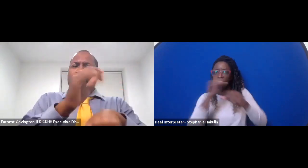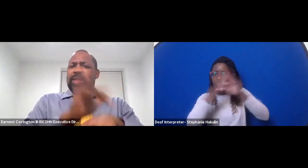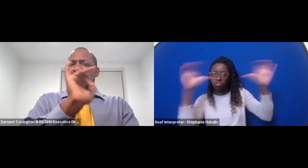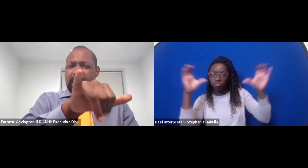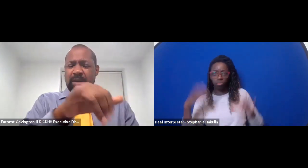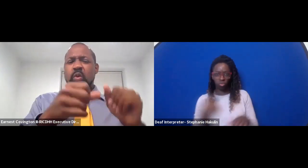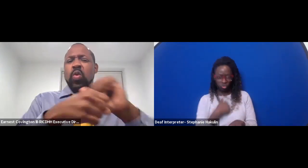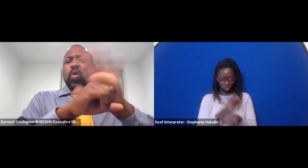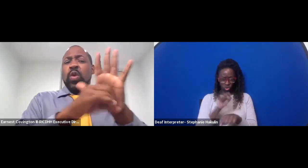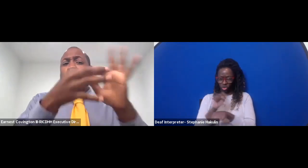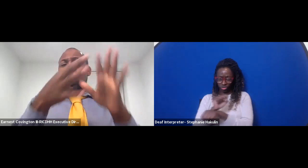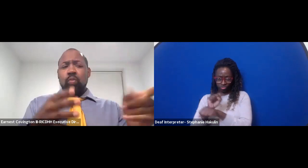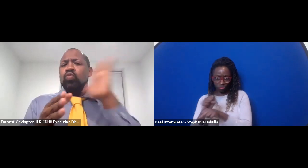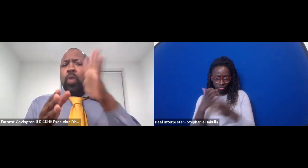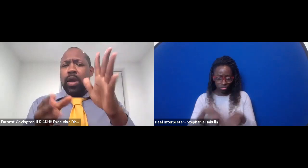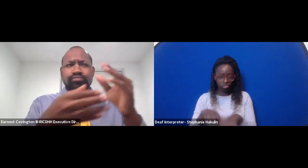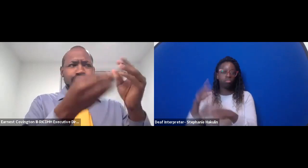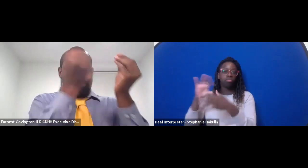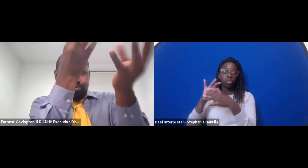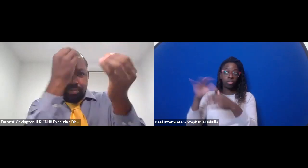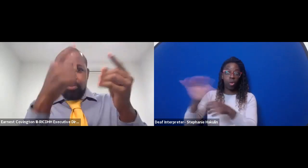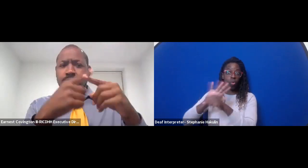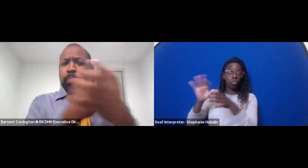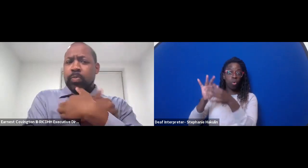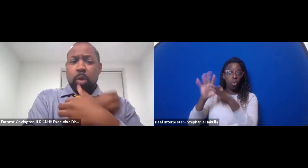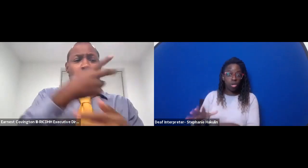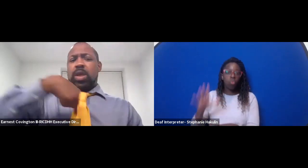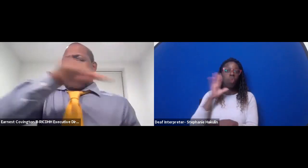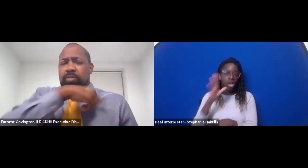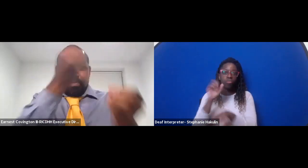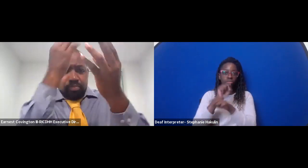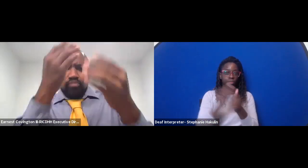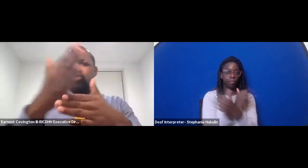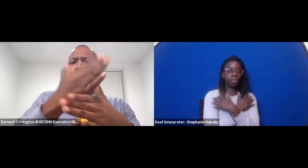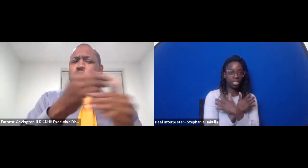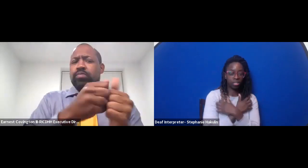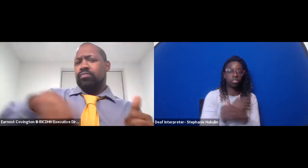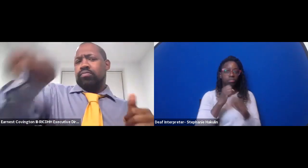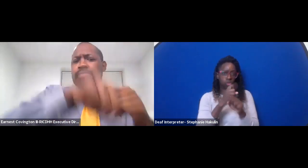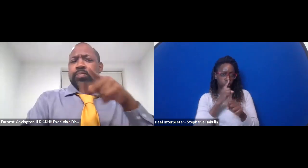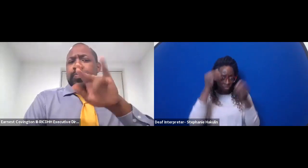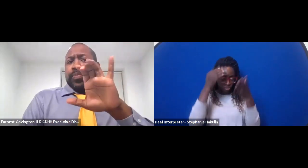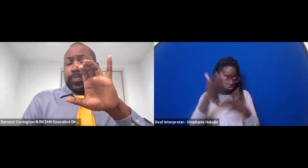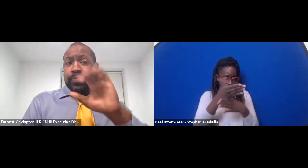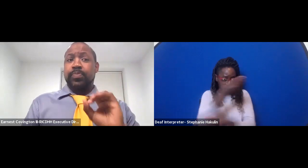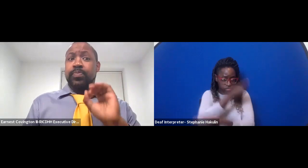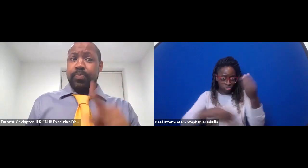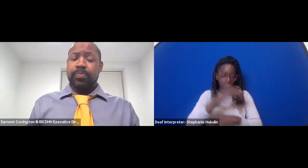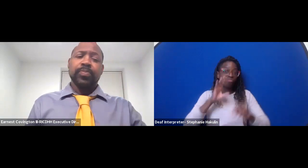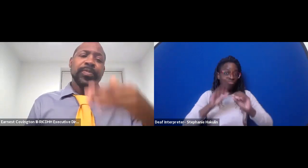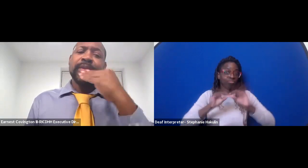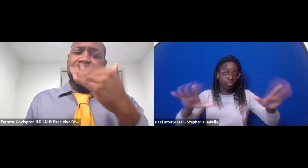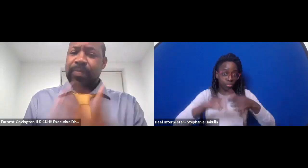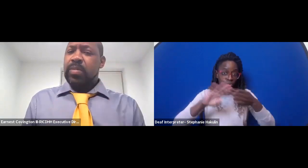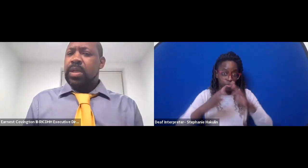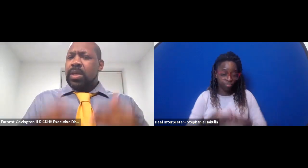out lockdown. And that's what Lindsay has been working with. She'll be coordinating with Mike Baer and with the interpreters to make sure that all